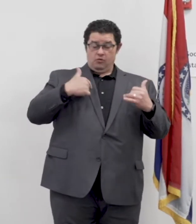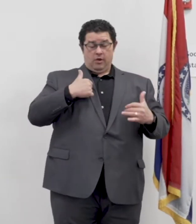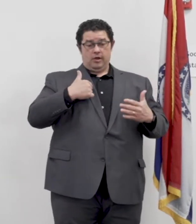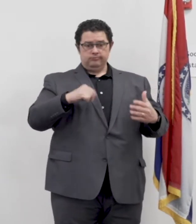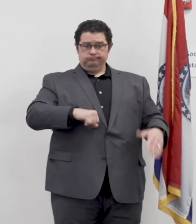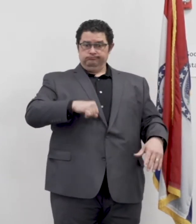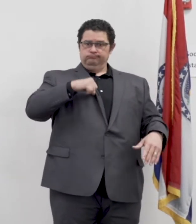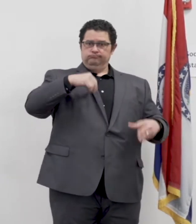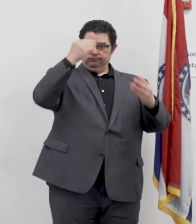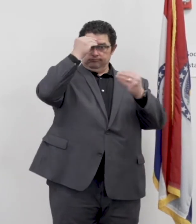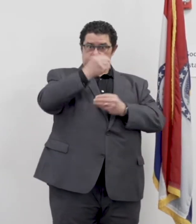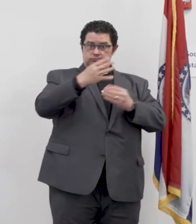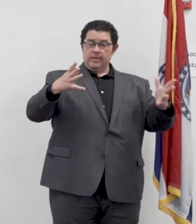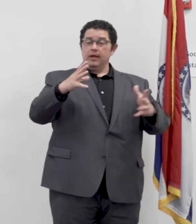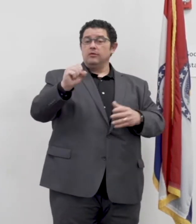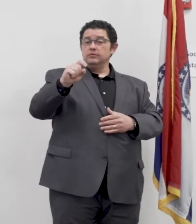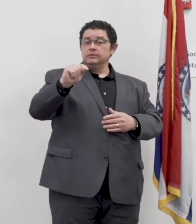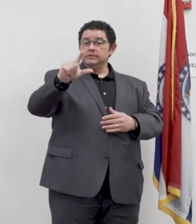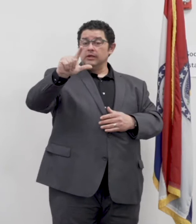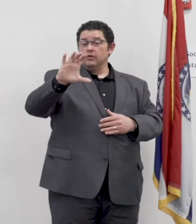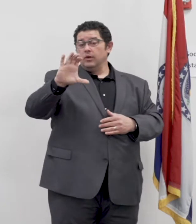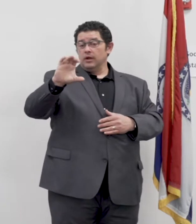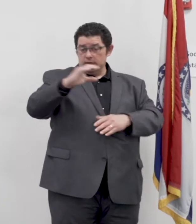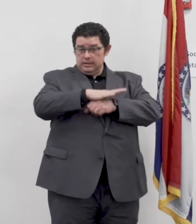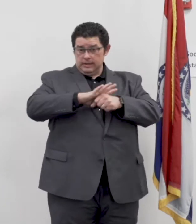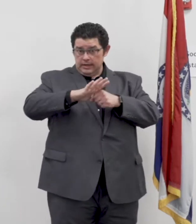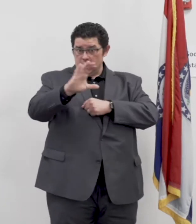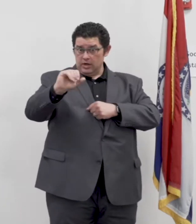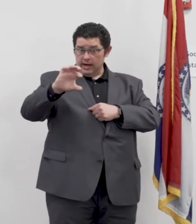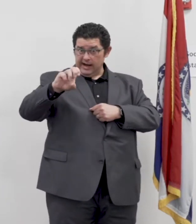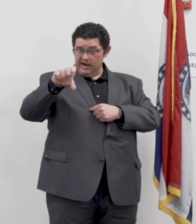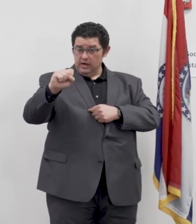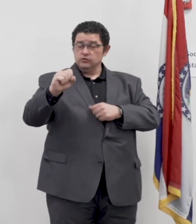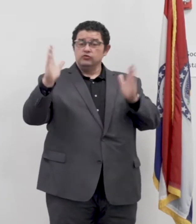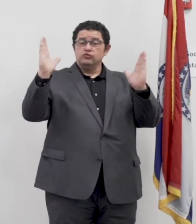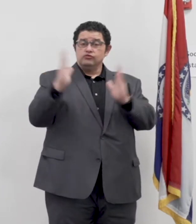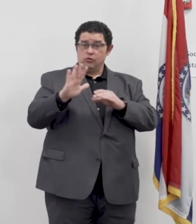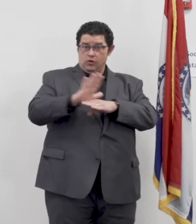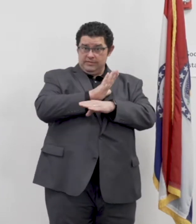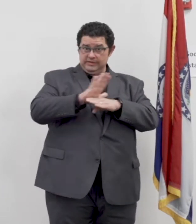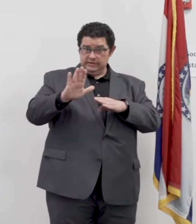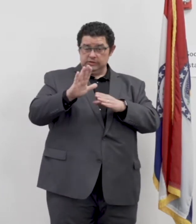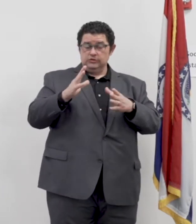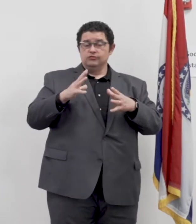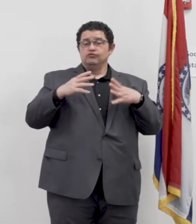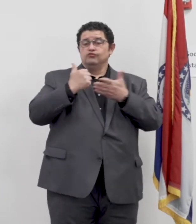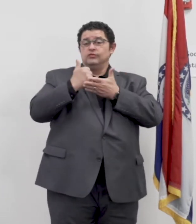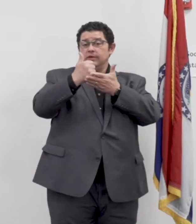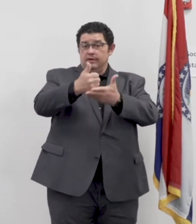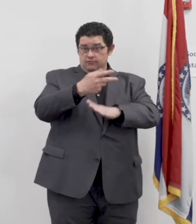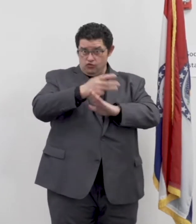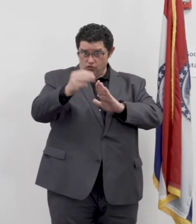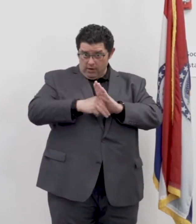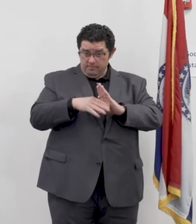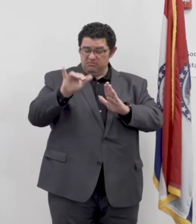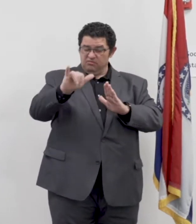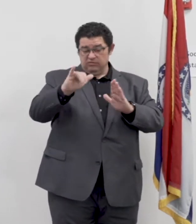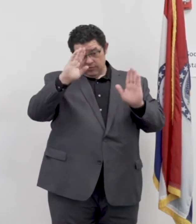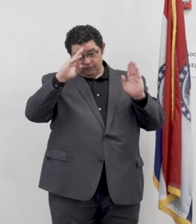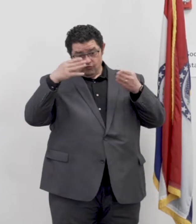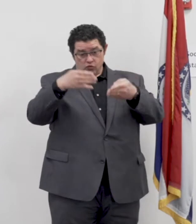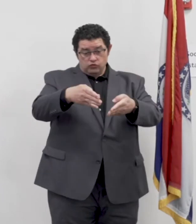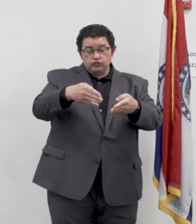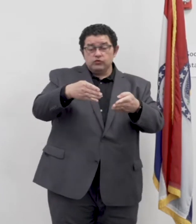County Cares Small Business Relief Program. This SBR program will focus on economic relief